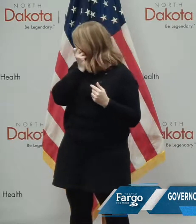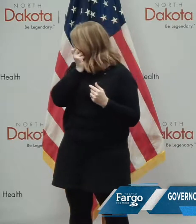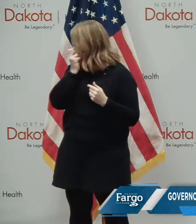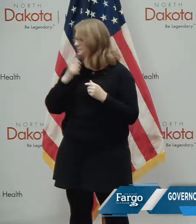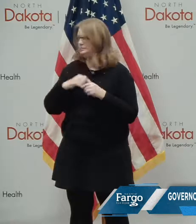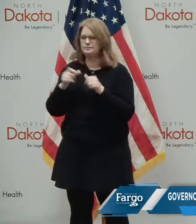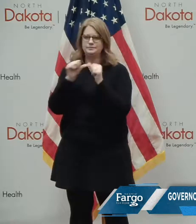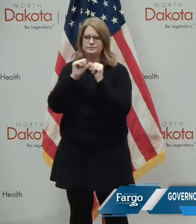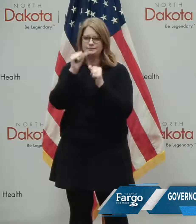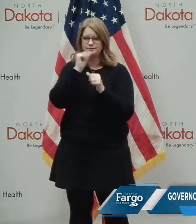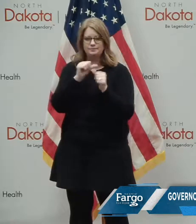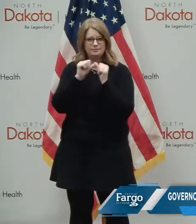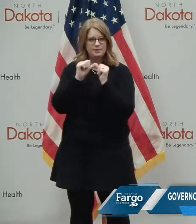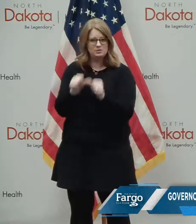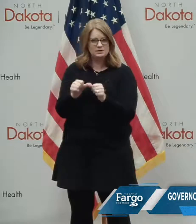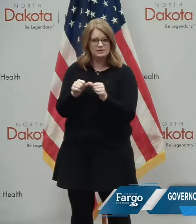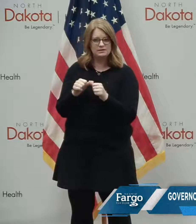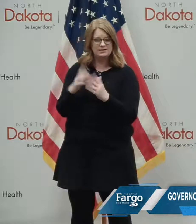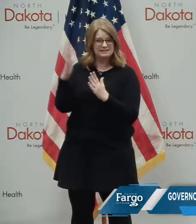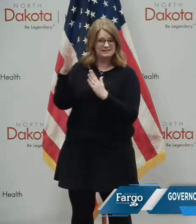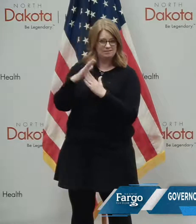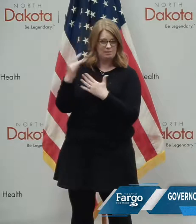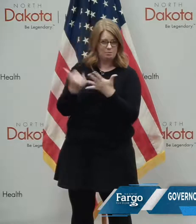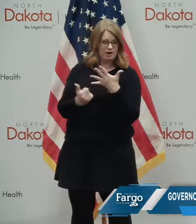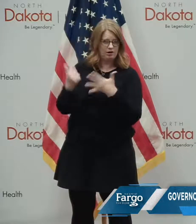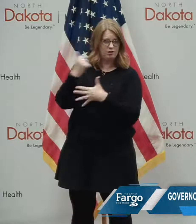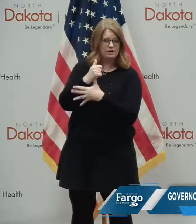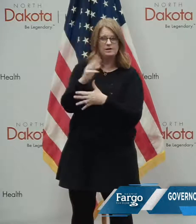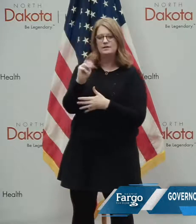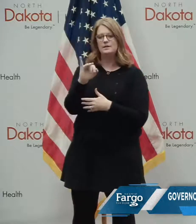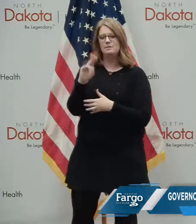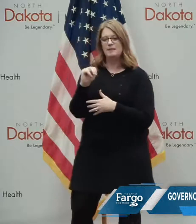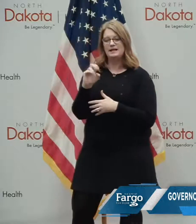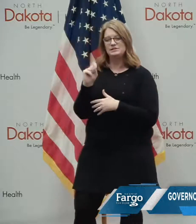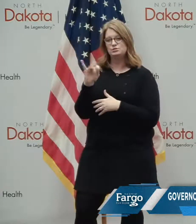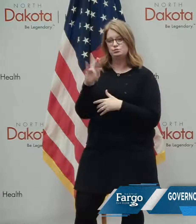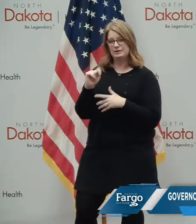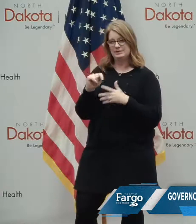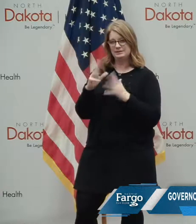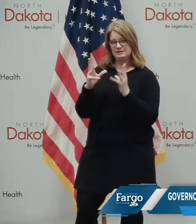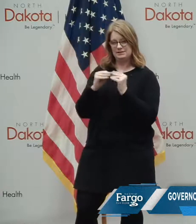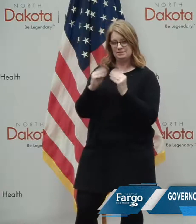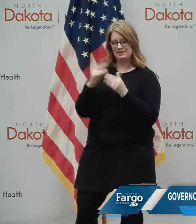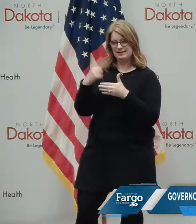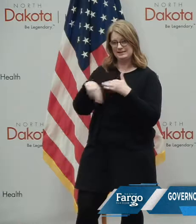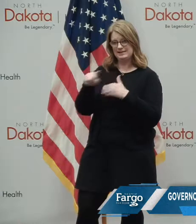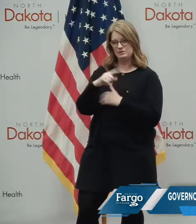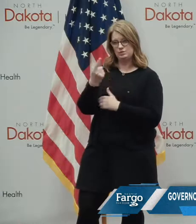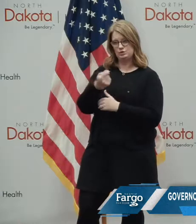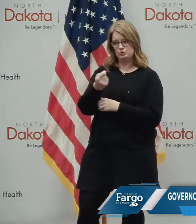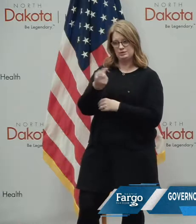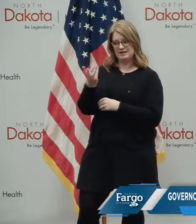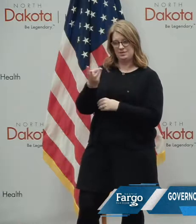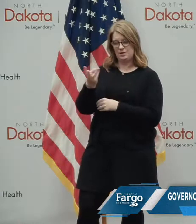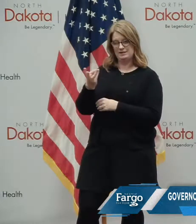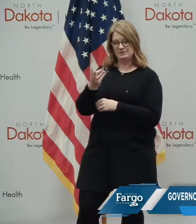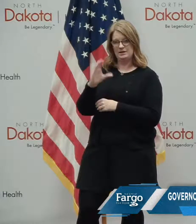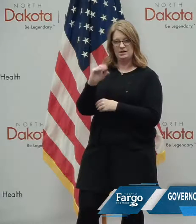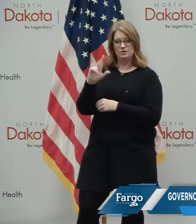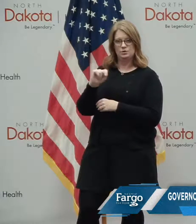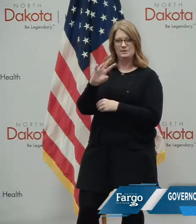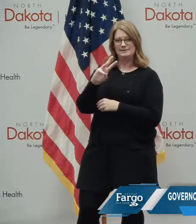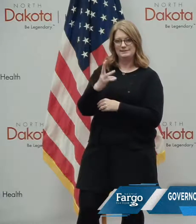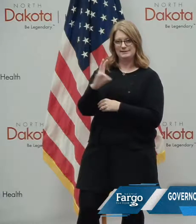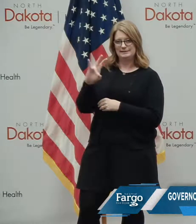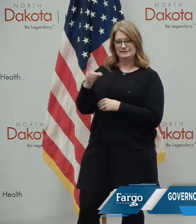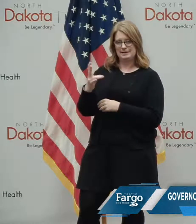and economic development have emerged as top priorities. The Main Street Summit coming this next Tuesday and Wednesday, just right around the corner, October 6th